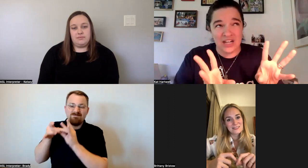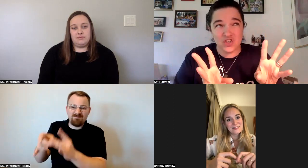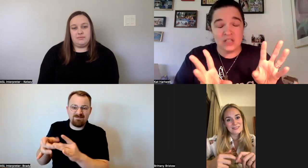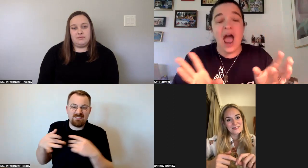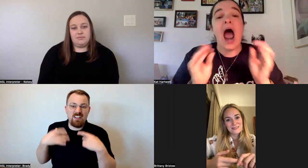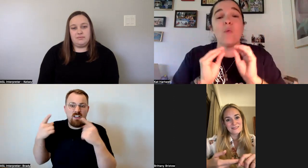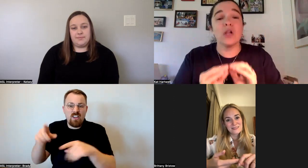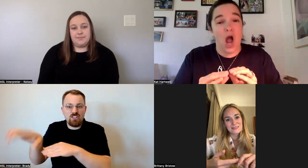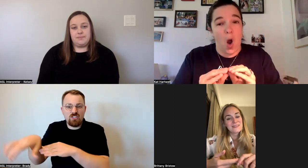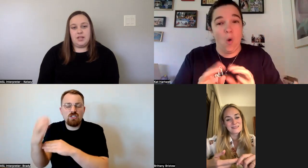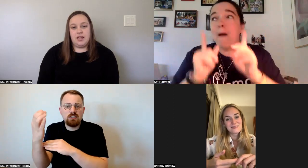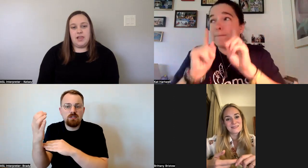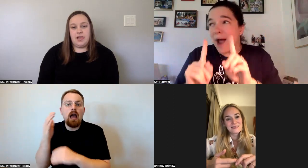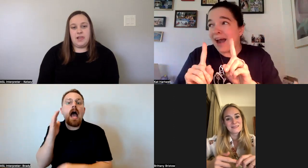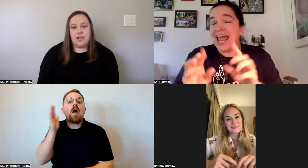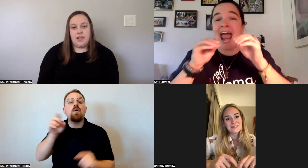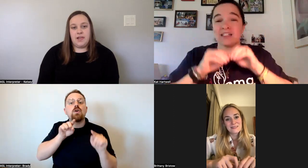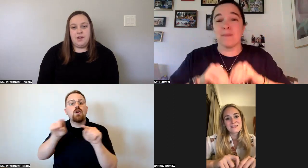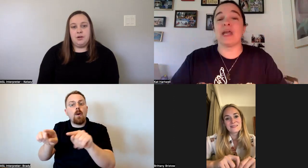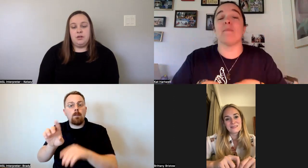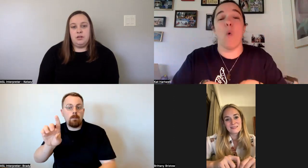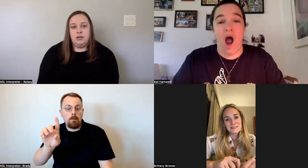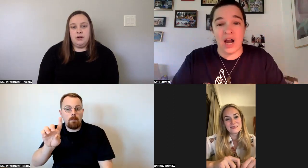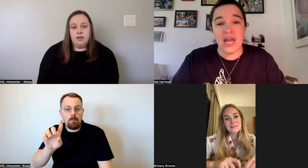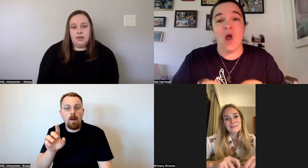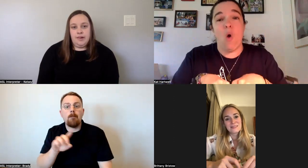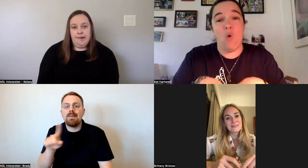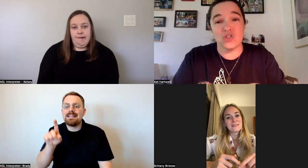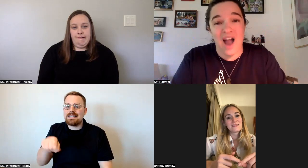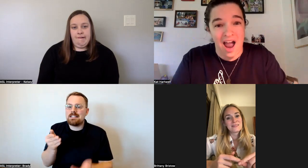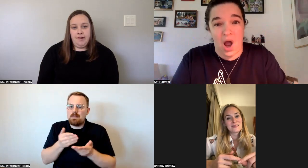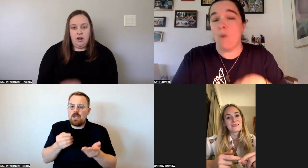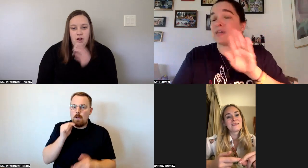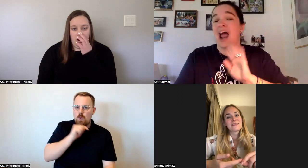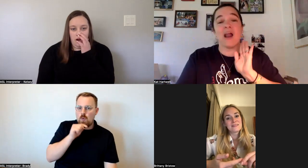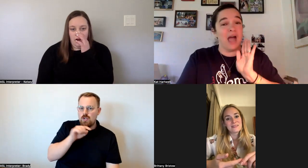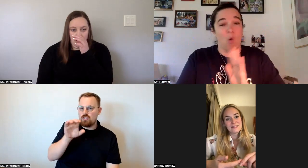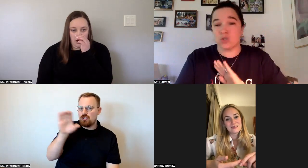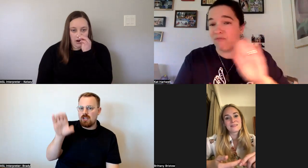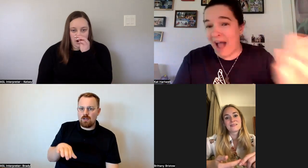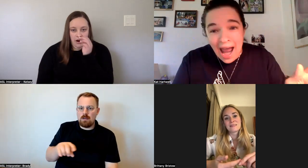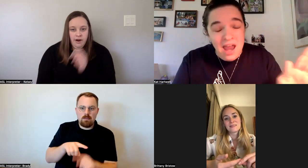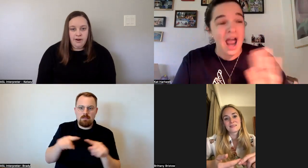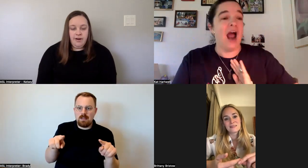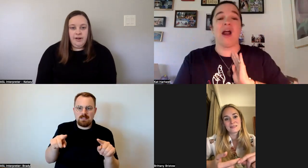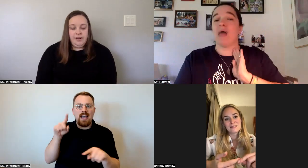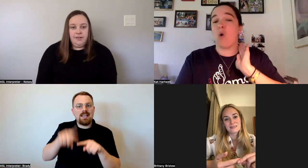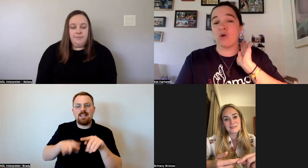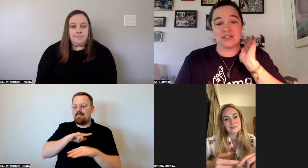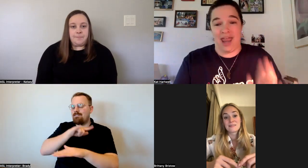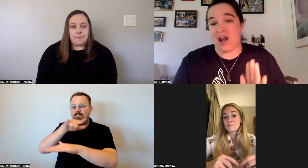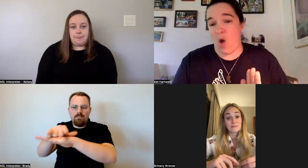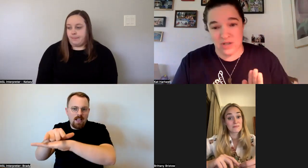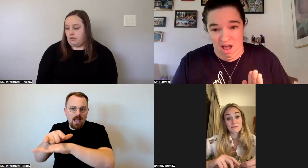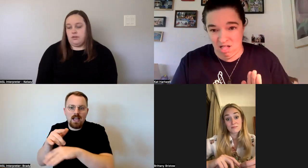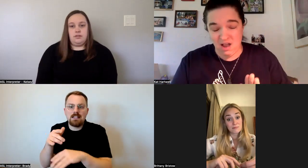other conventions, I will go. But it has to be in Milwaukee or Chicago, because I am not going to fly. I am not